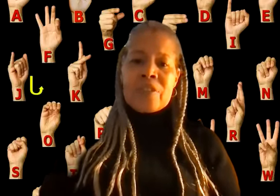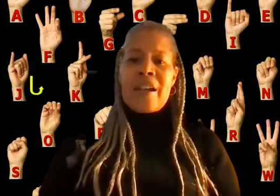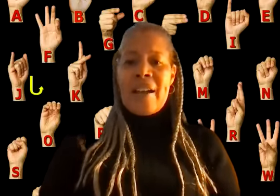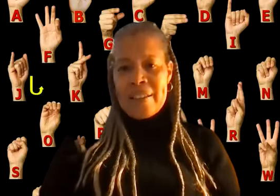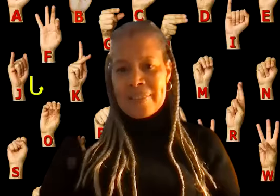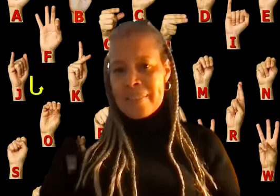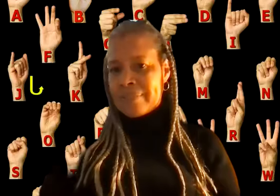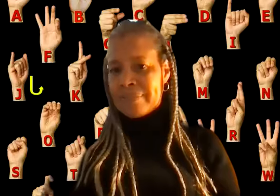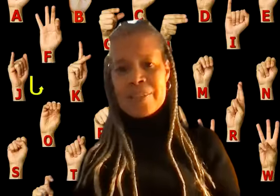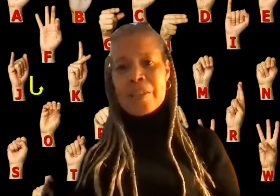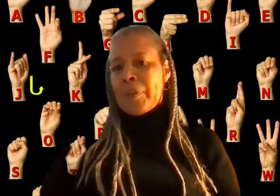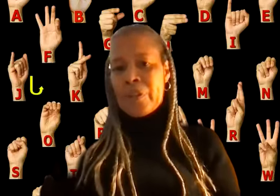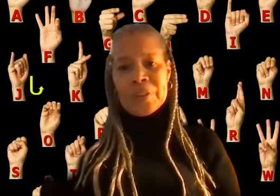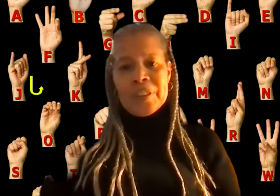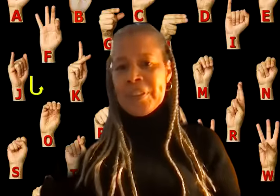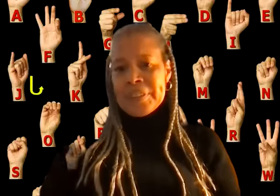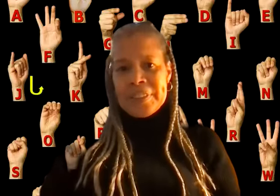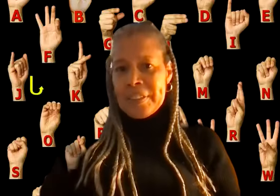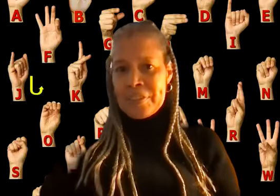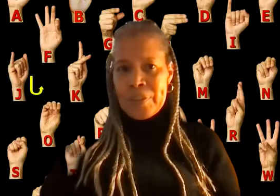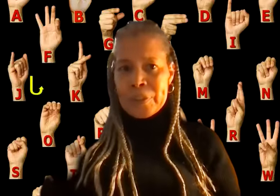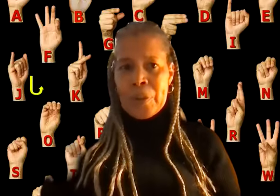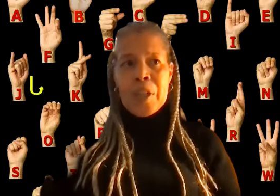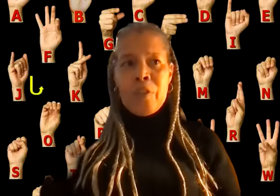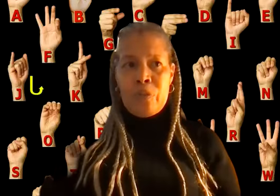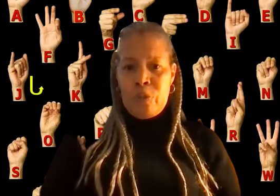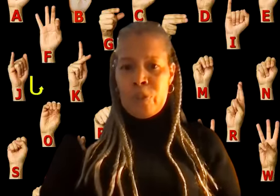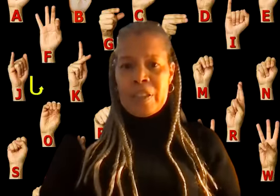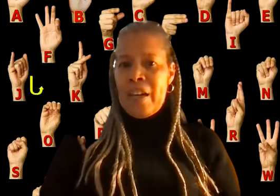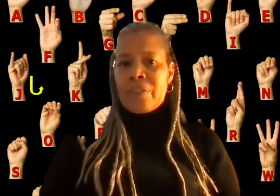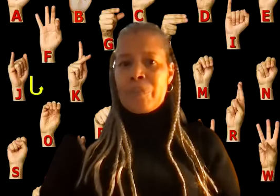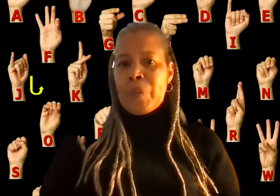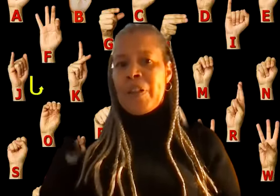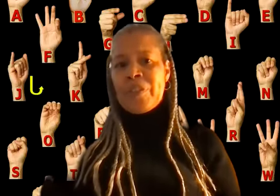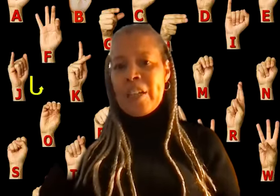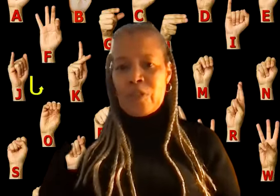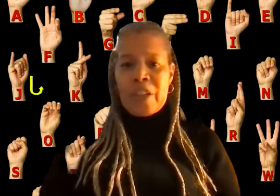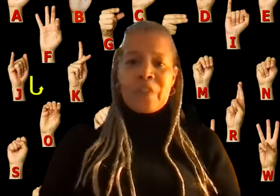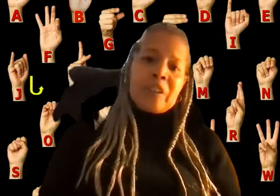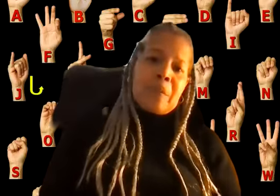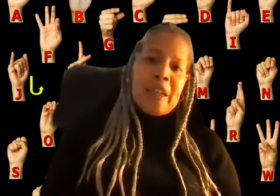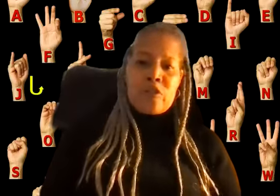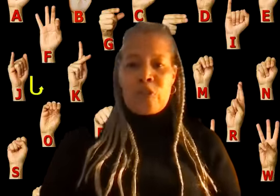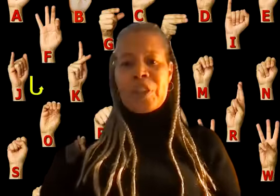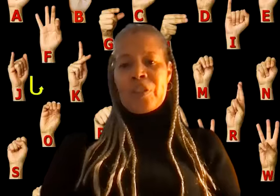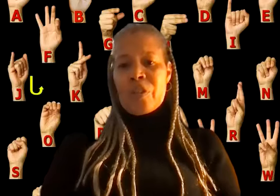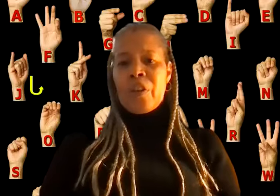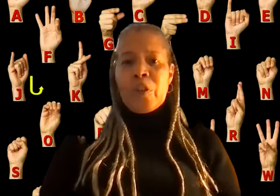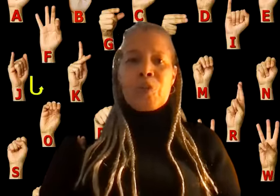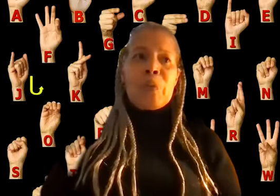ask a simply at all, all that it is, you know, so you, you're encountering people every day in your life. They're either managers or leaders, those people